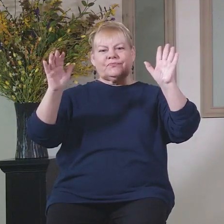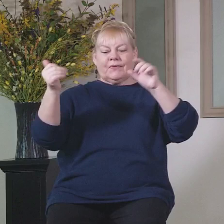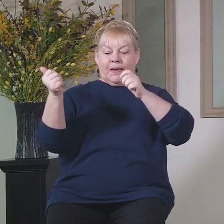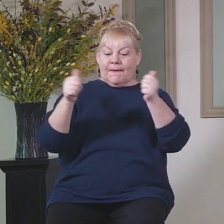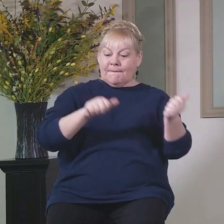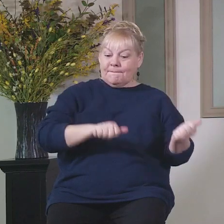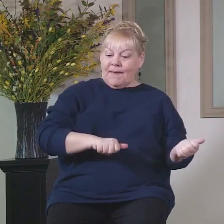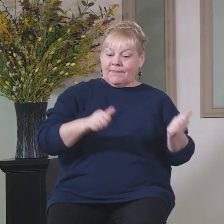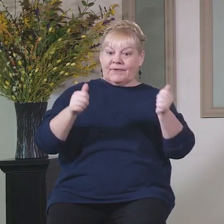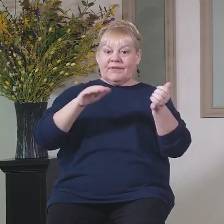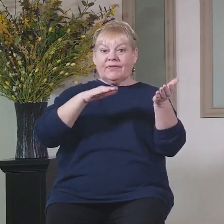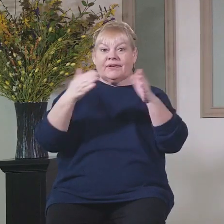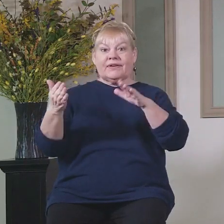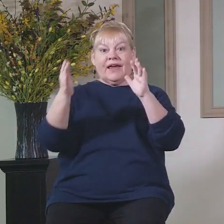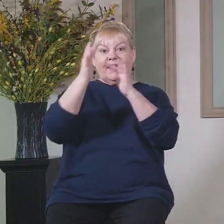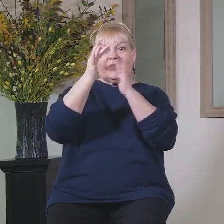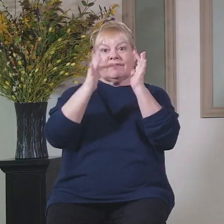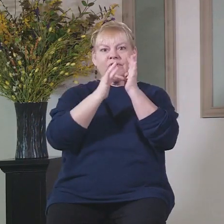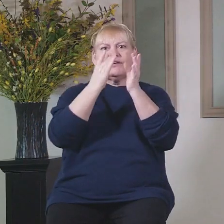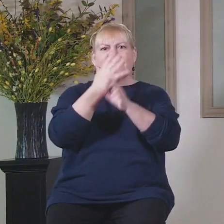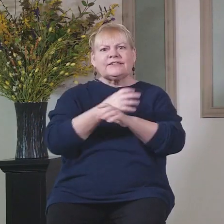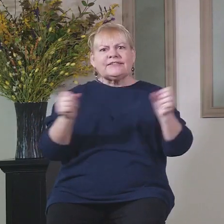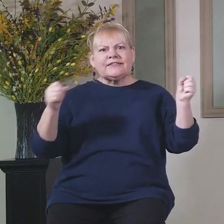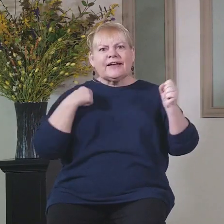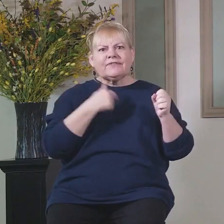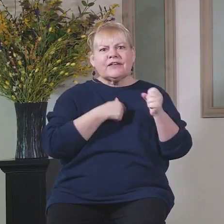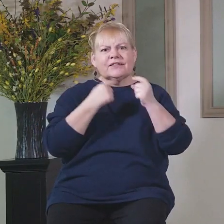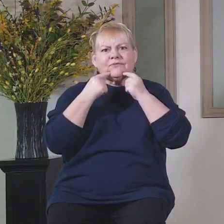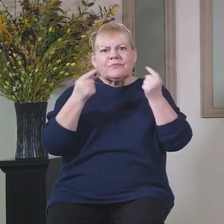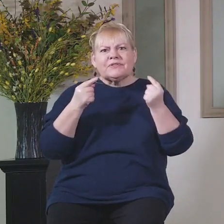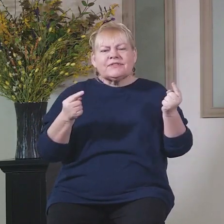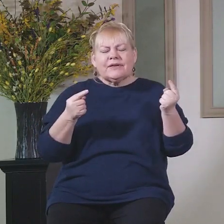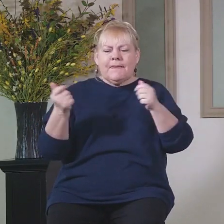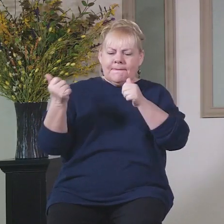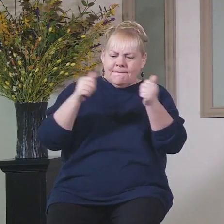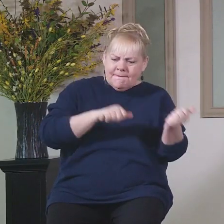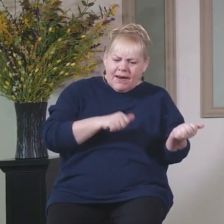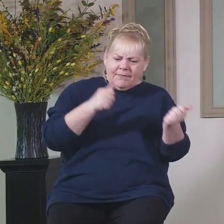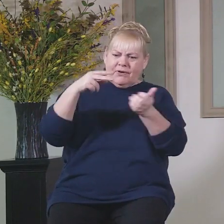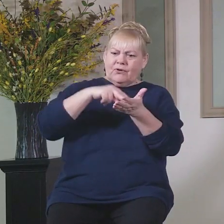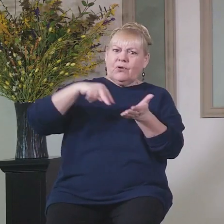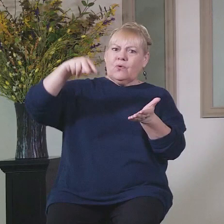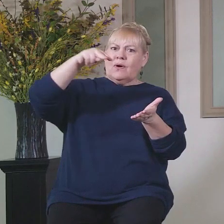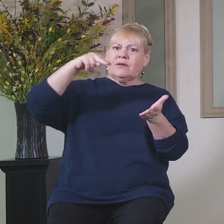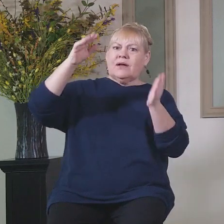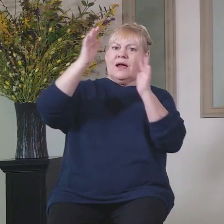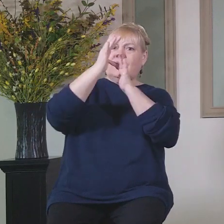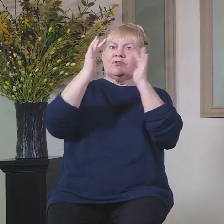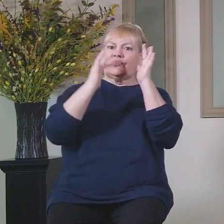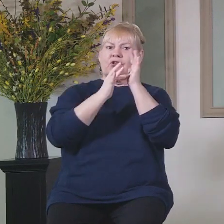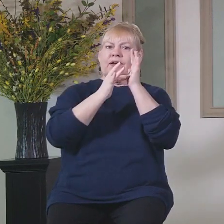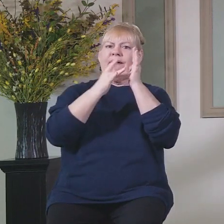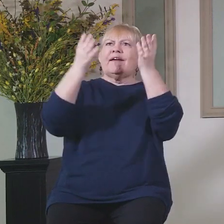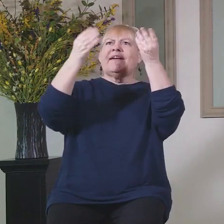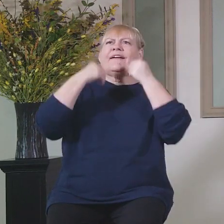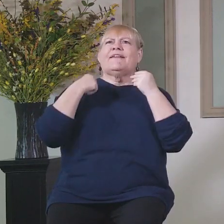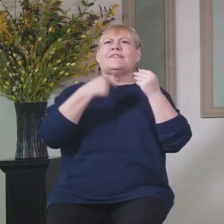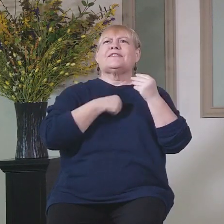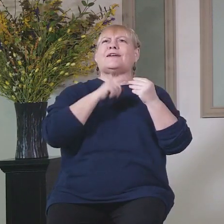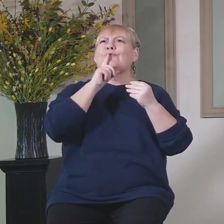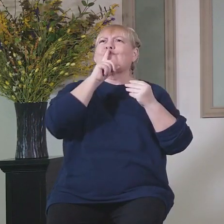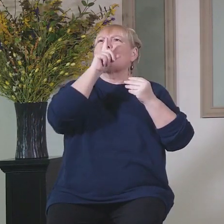Baptism into the death of Jesus saves us from our sin. Baptism into the resurrection of Jesus gives us